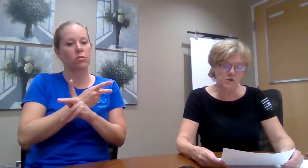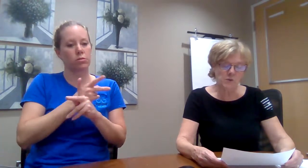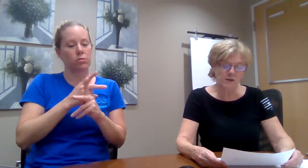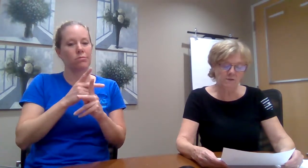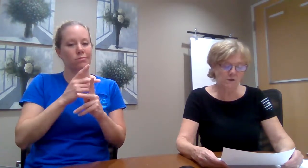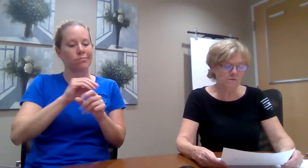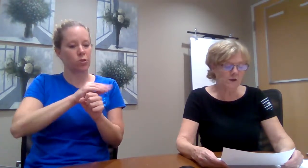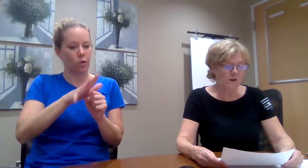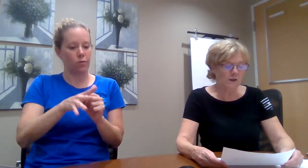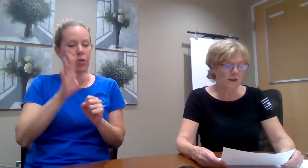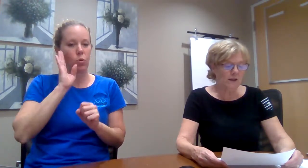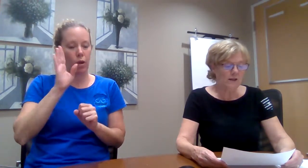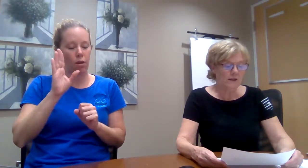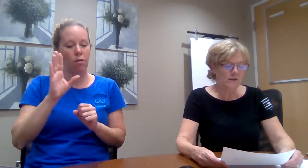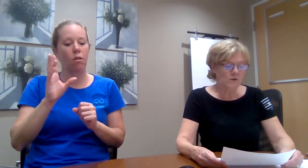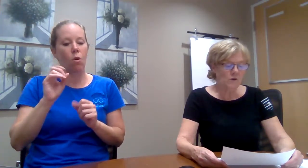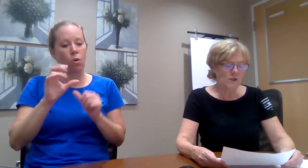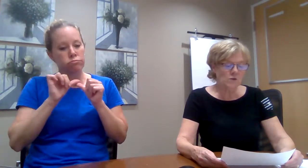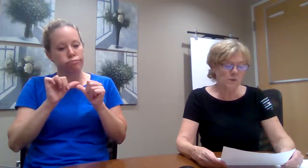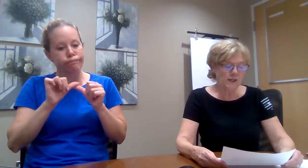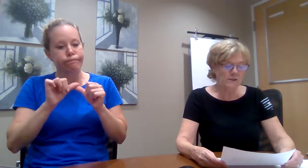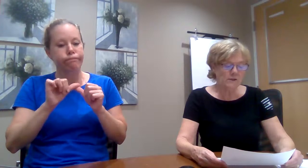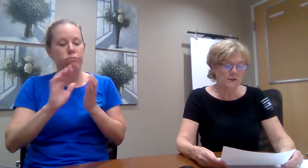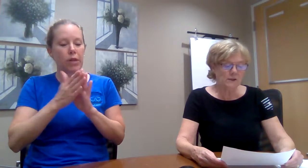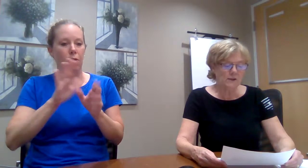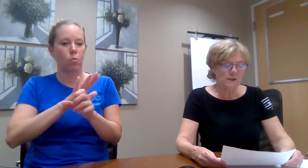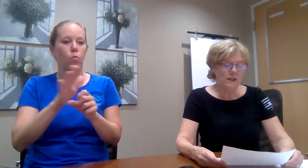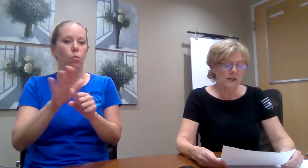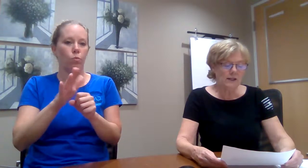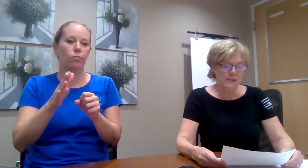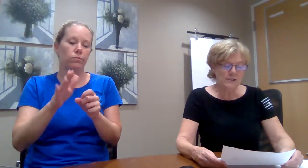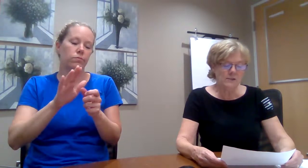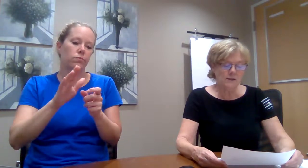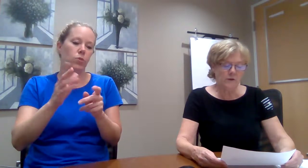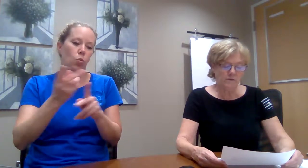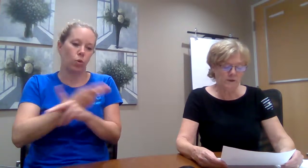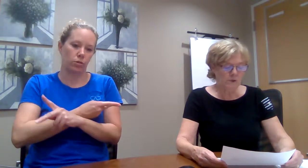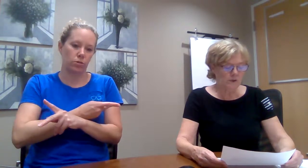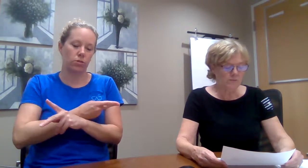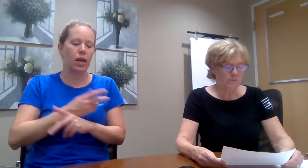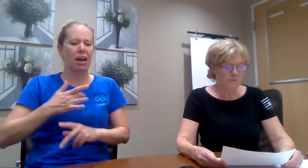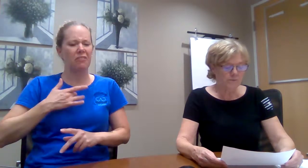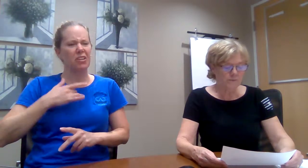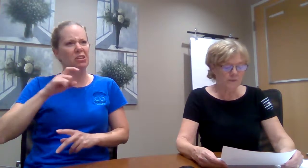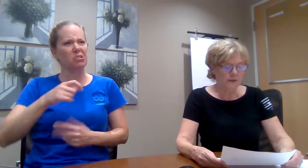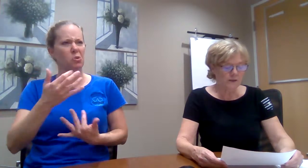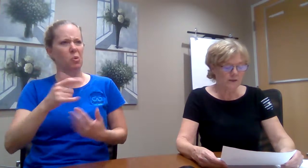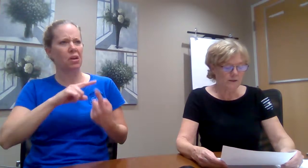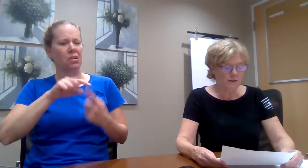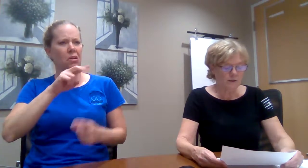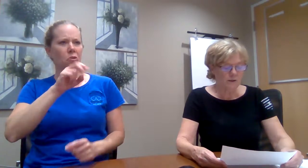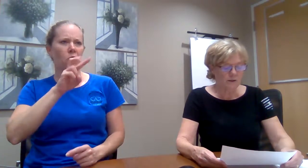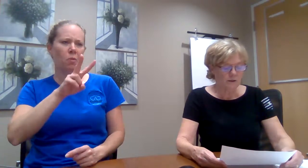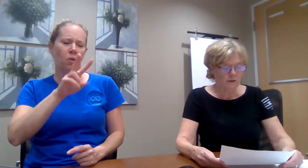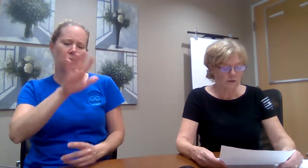of the first wave in the fall. I think you need to wait at least until November.